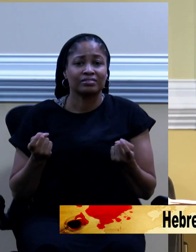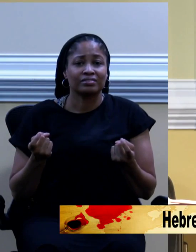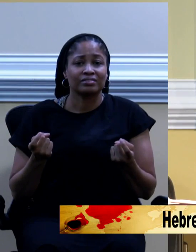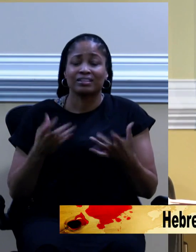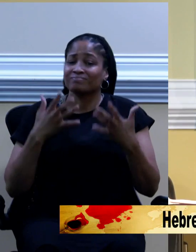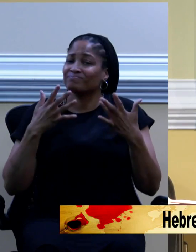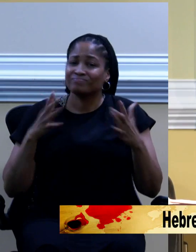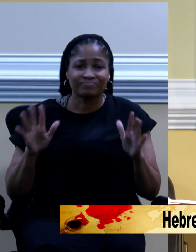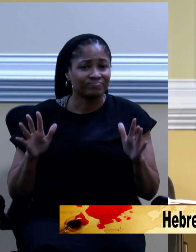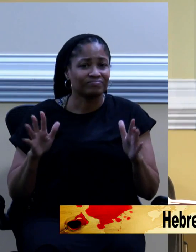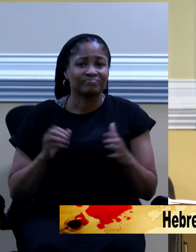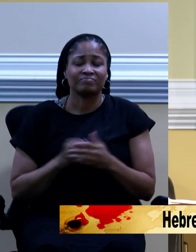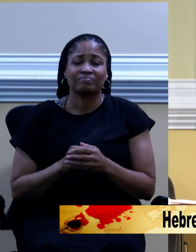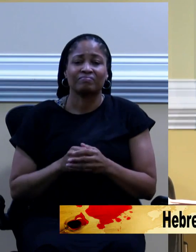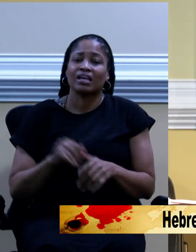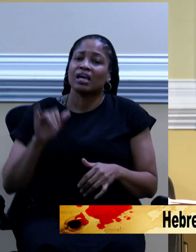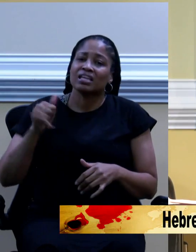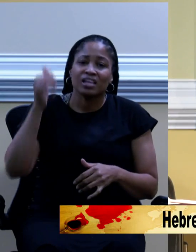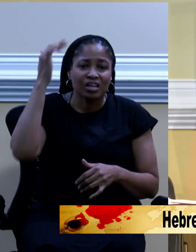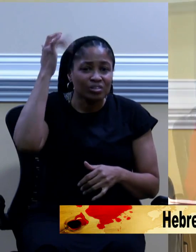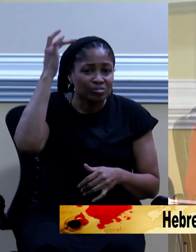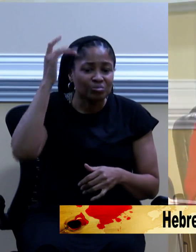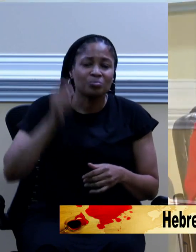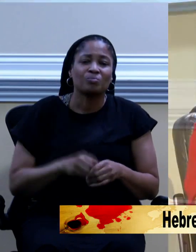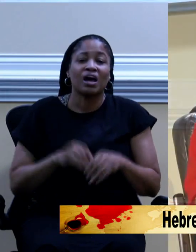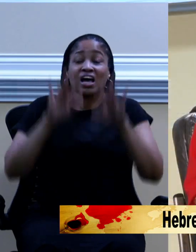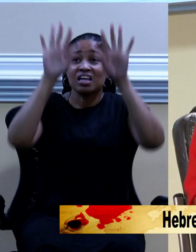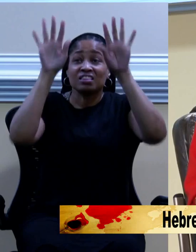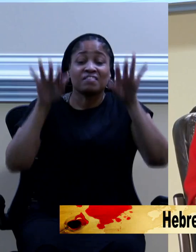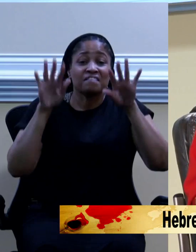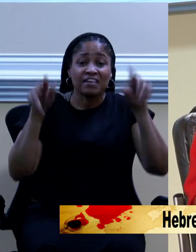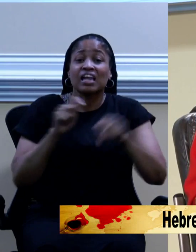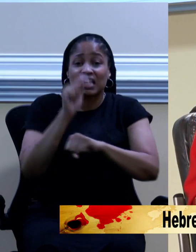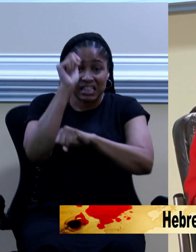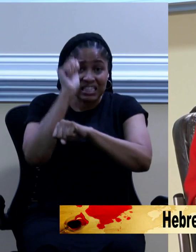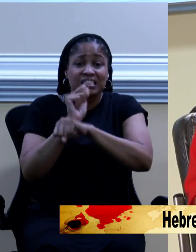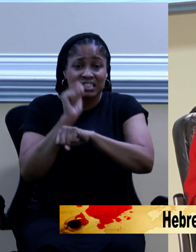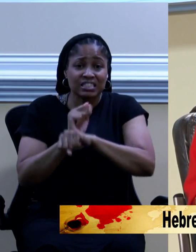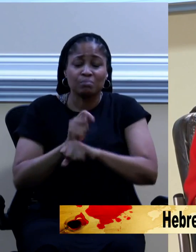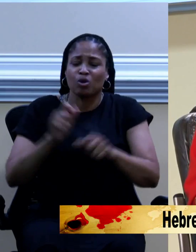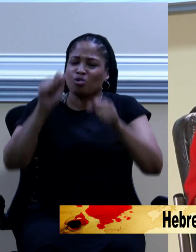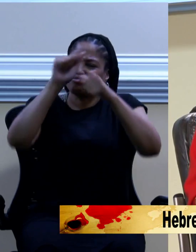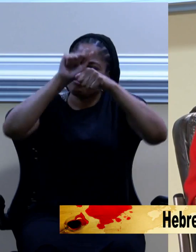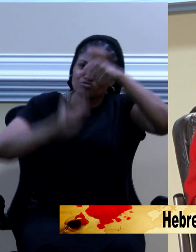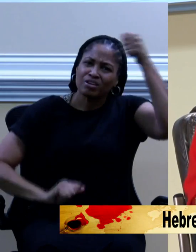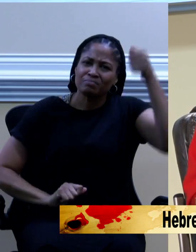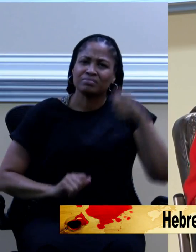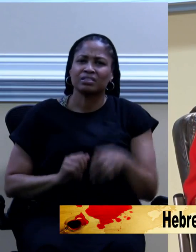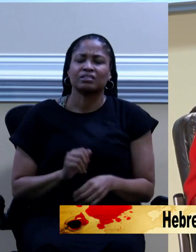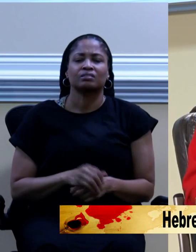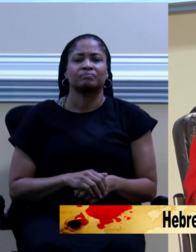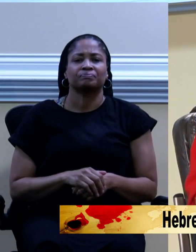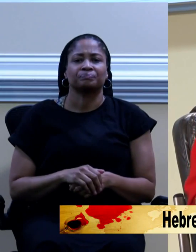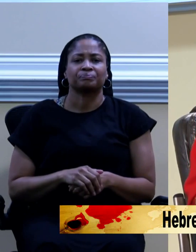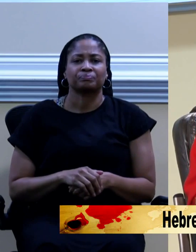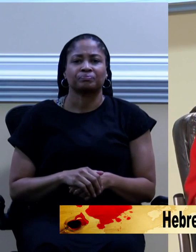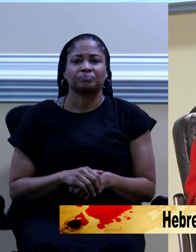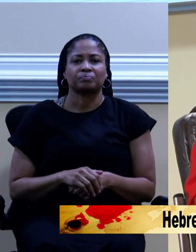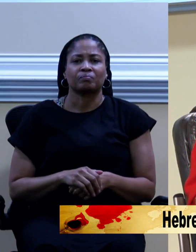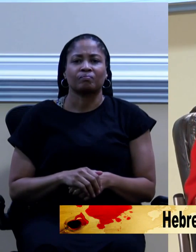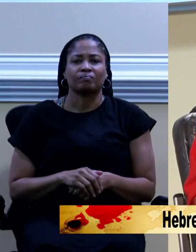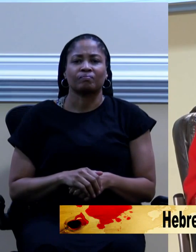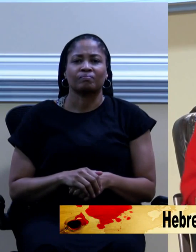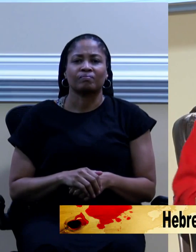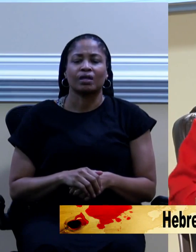That's why the veil of the temple ripped. Go ahead and read. Having therefore, brethren, boldness to enter into the holiest by the blood